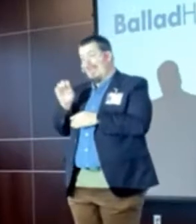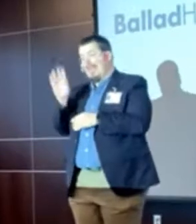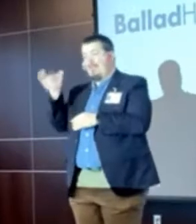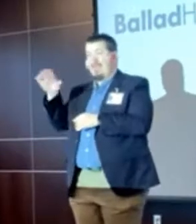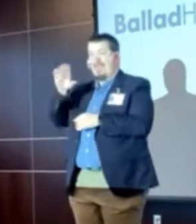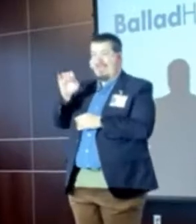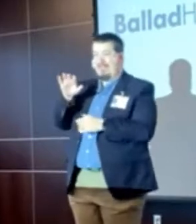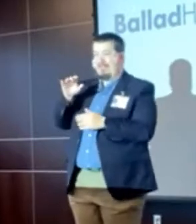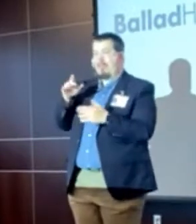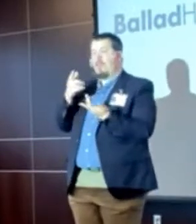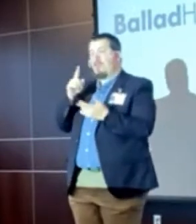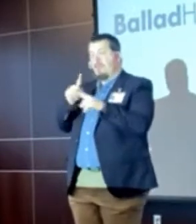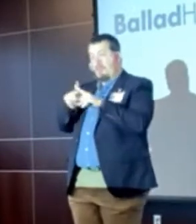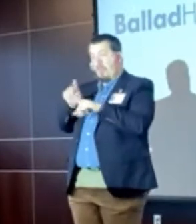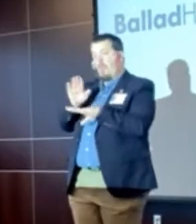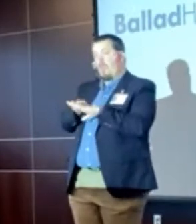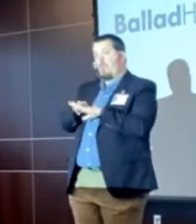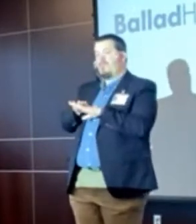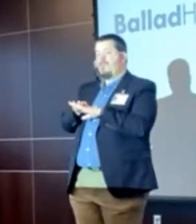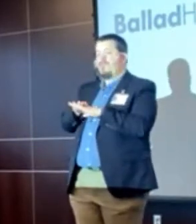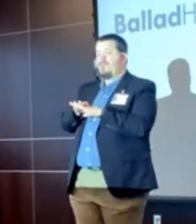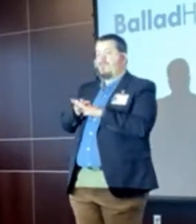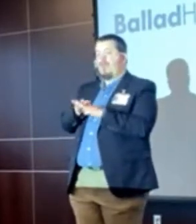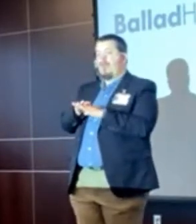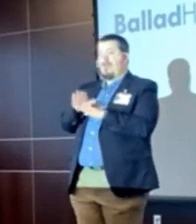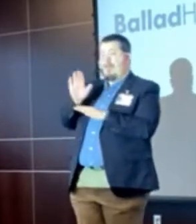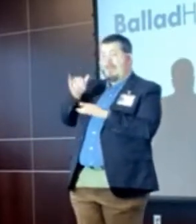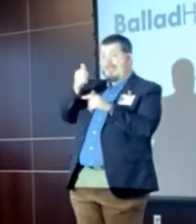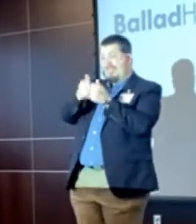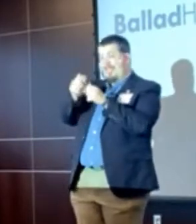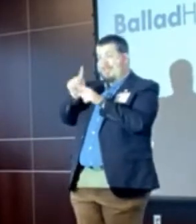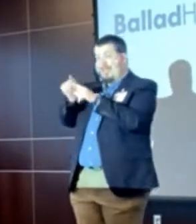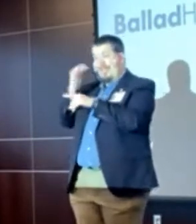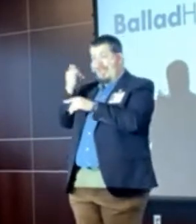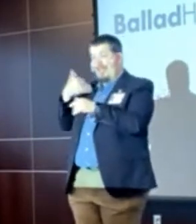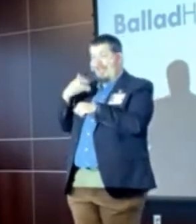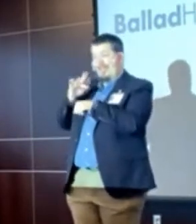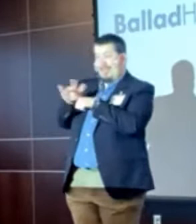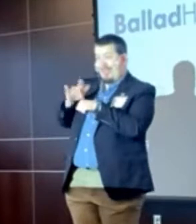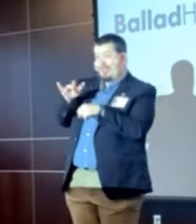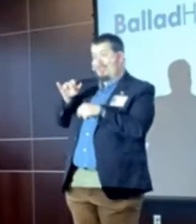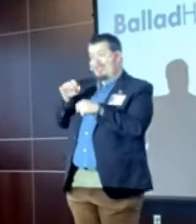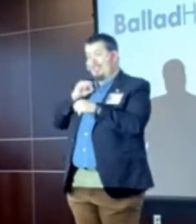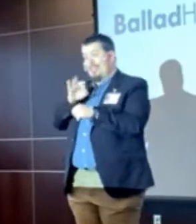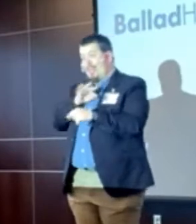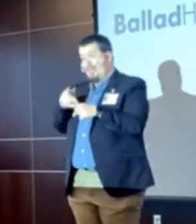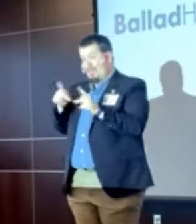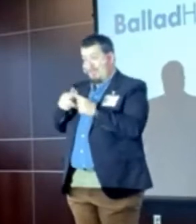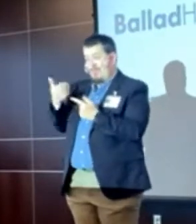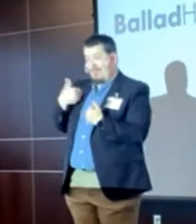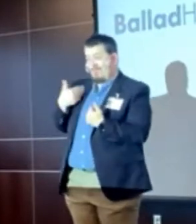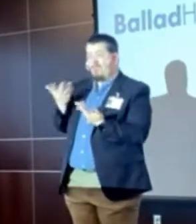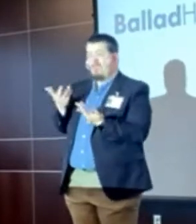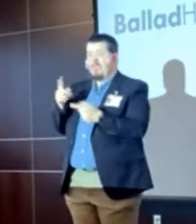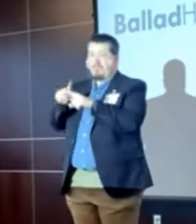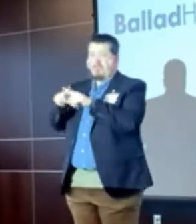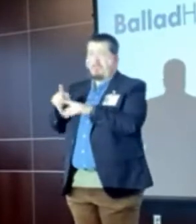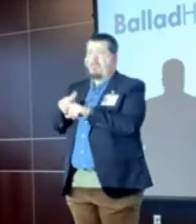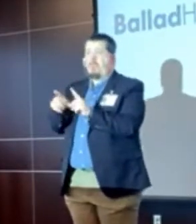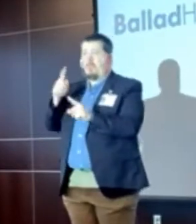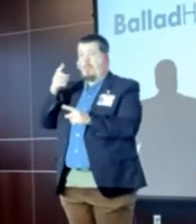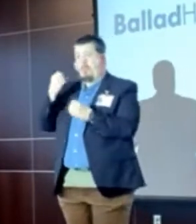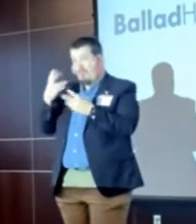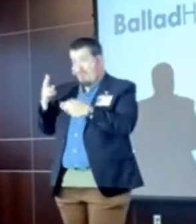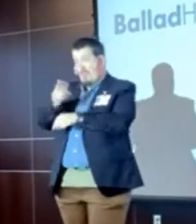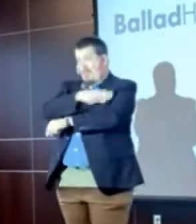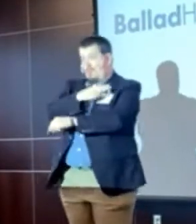basis. This will be based on by facility as space and the staffing allows that to happen. But many of our hospitals